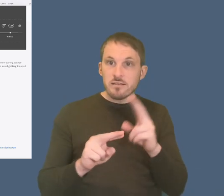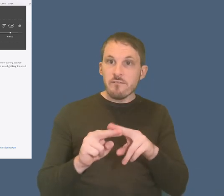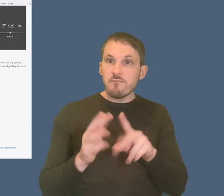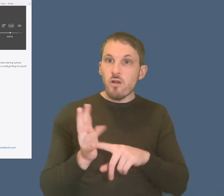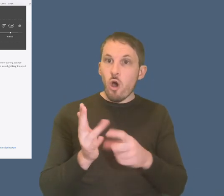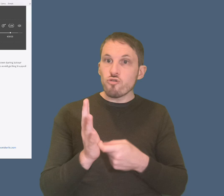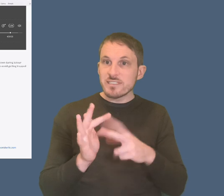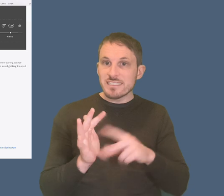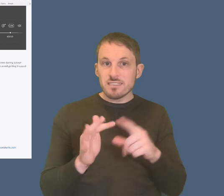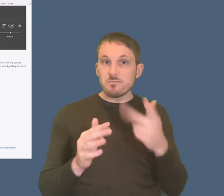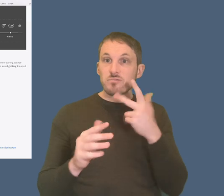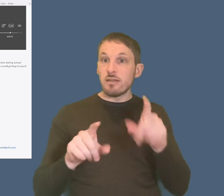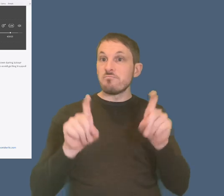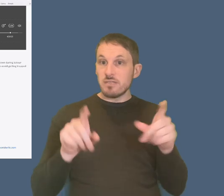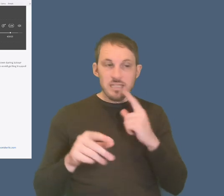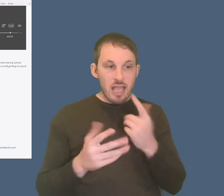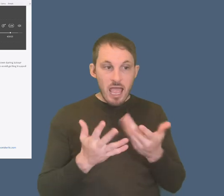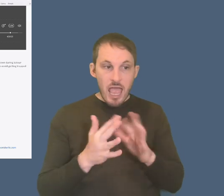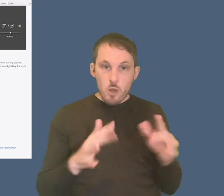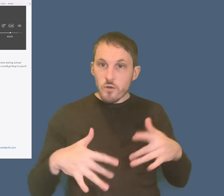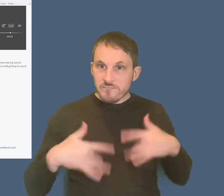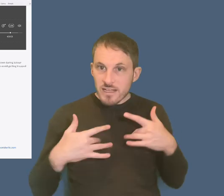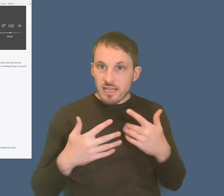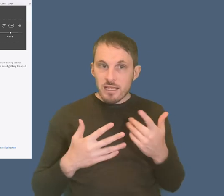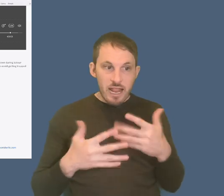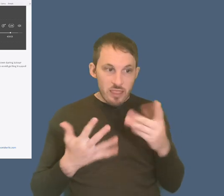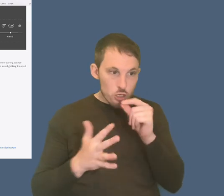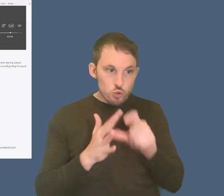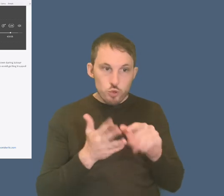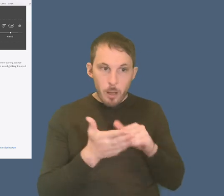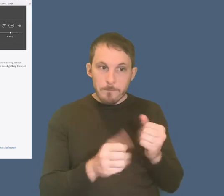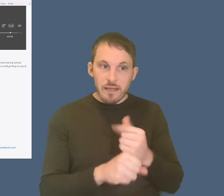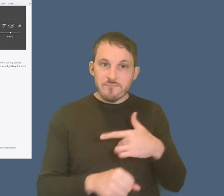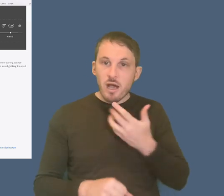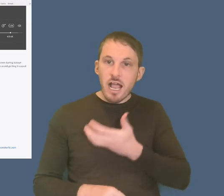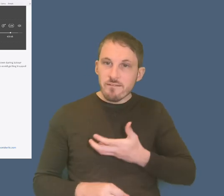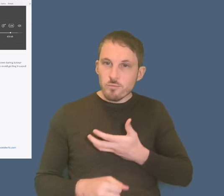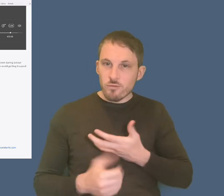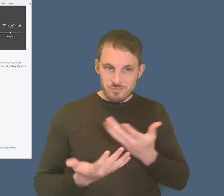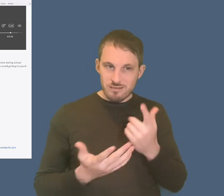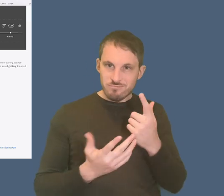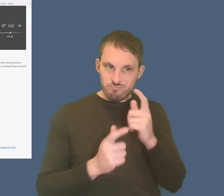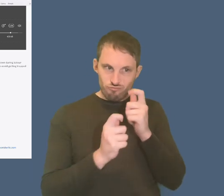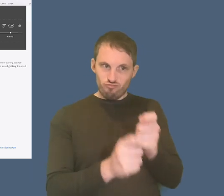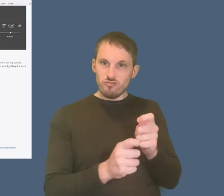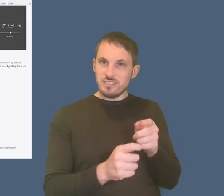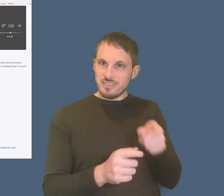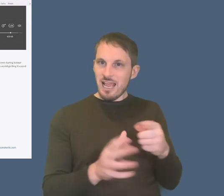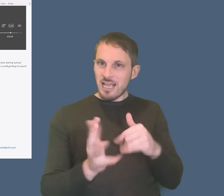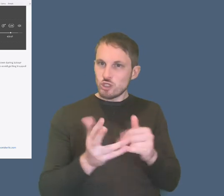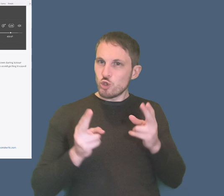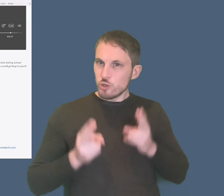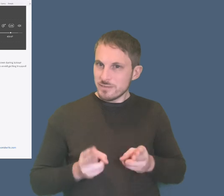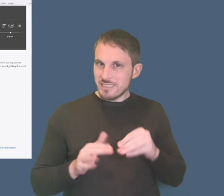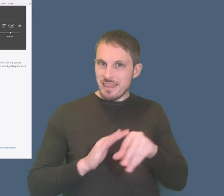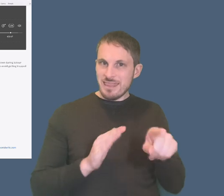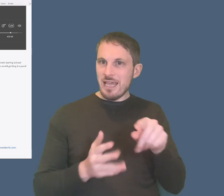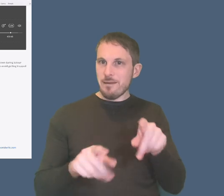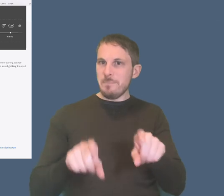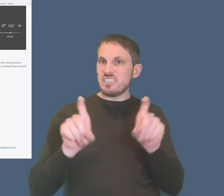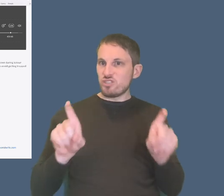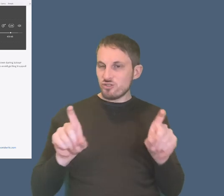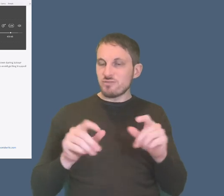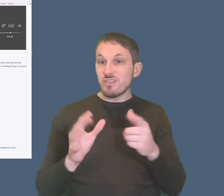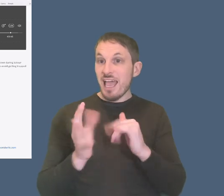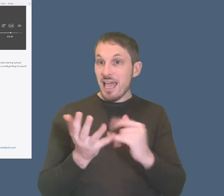there any way I can make you more comfortable? And actually started to humanize the process of being in a lithotomy position. As care providers,